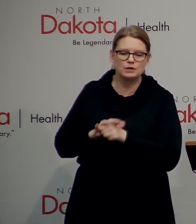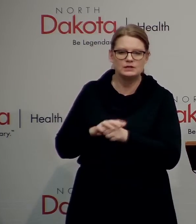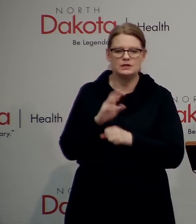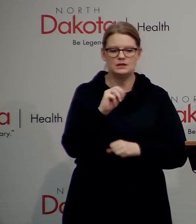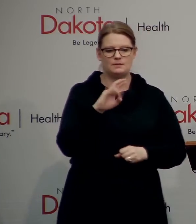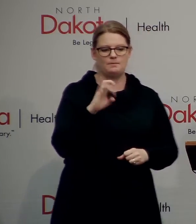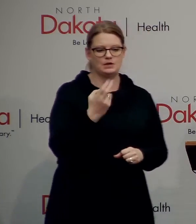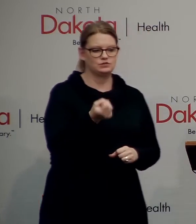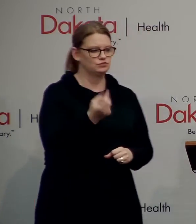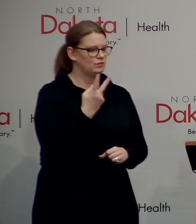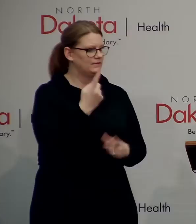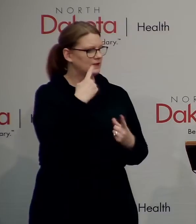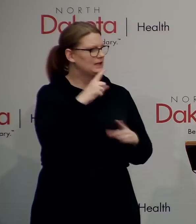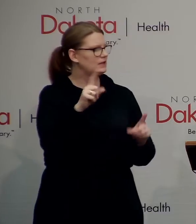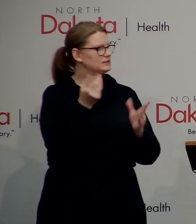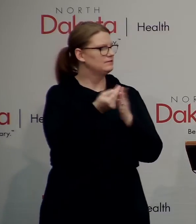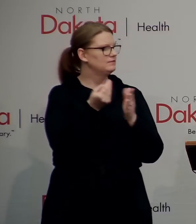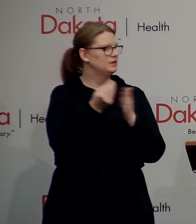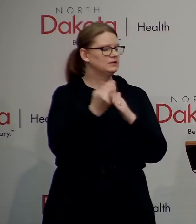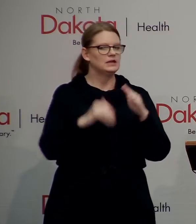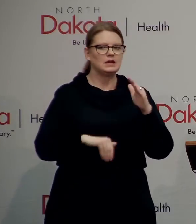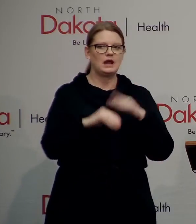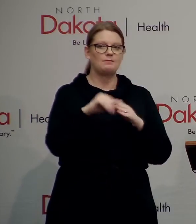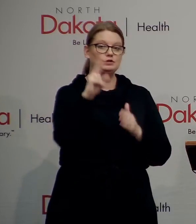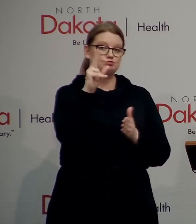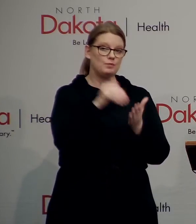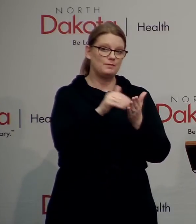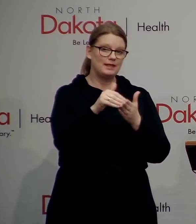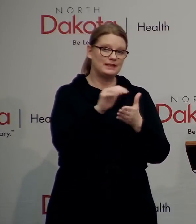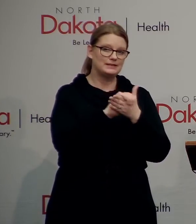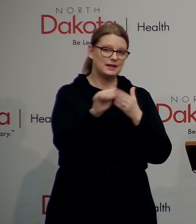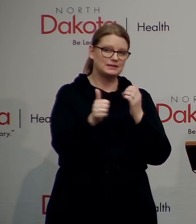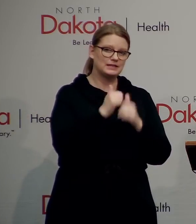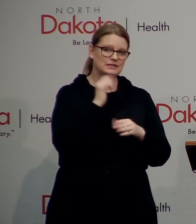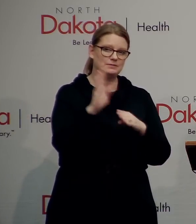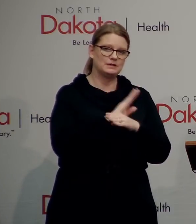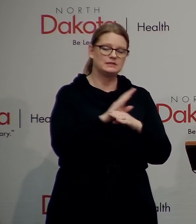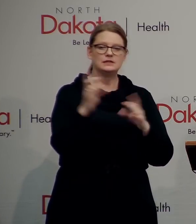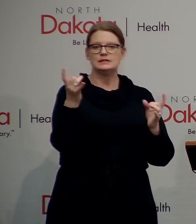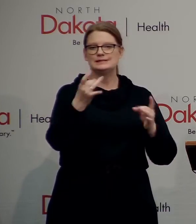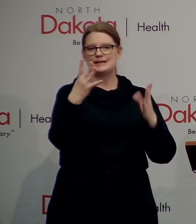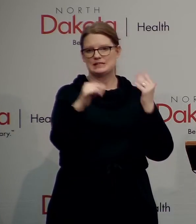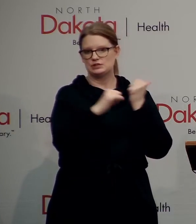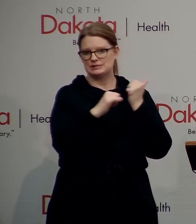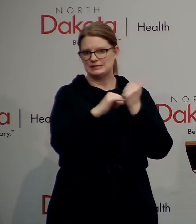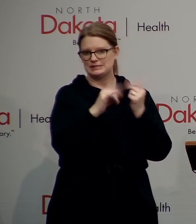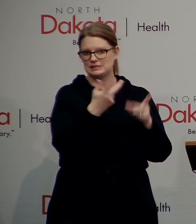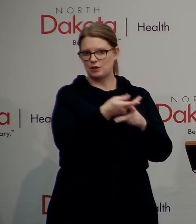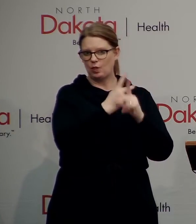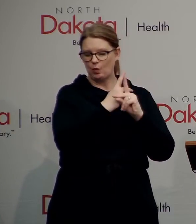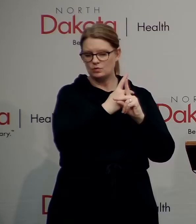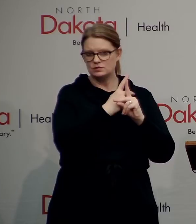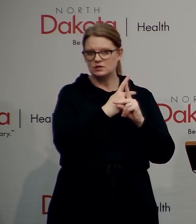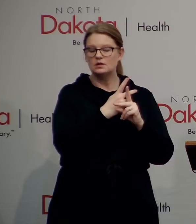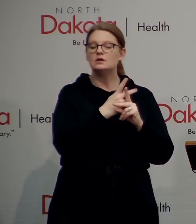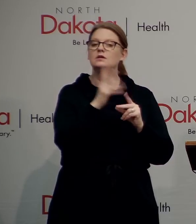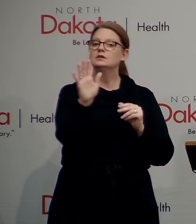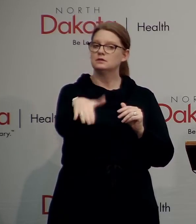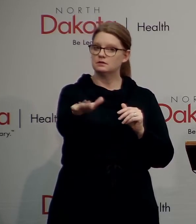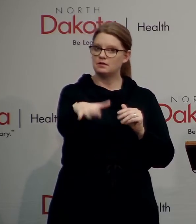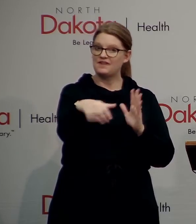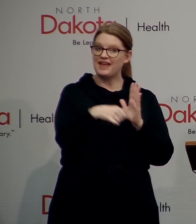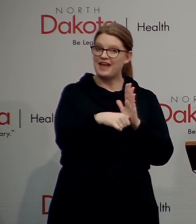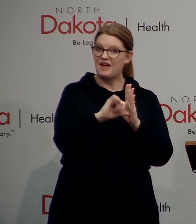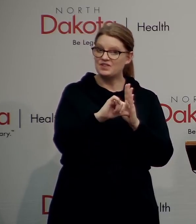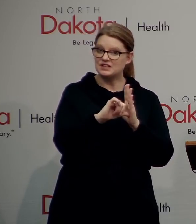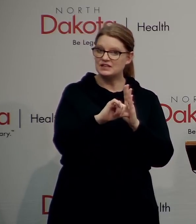the SBA announced this funding up to $2 million per business in disaster assistance loans. I want to emphasize that these